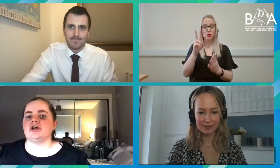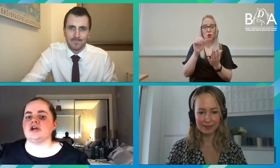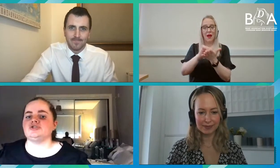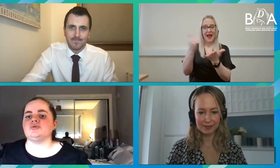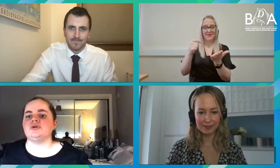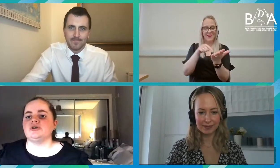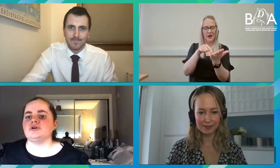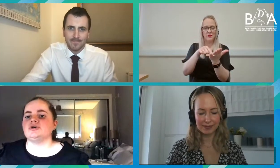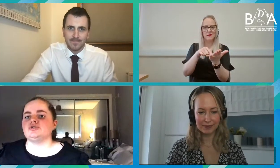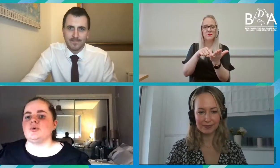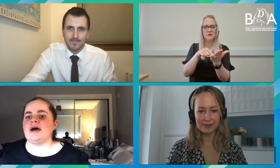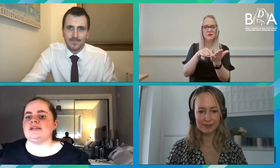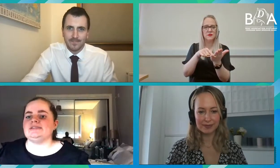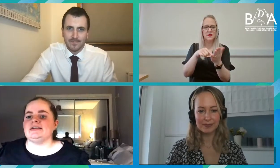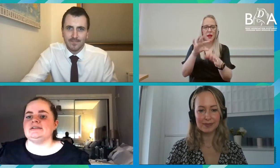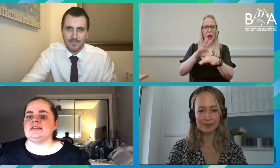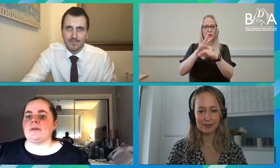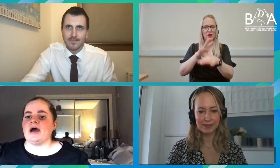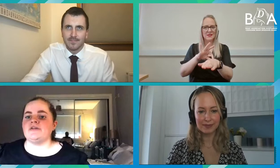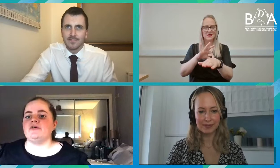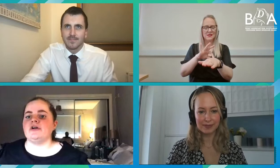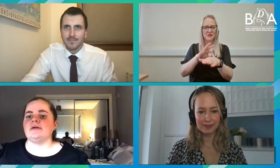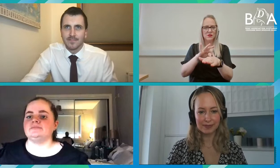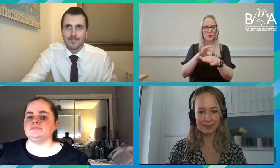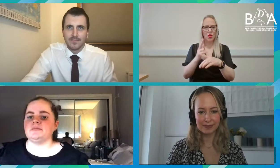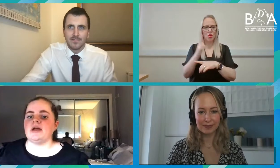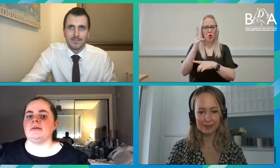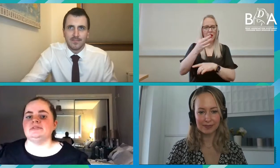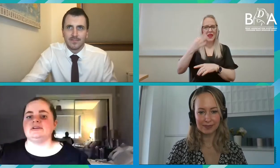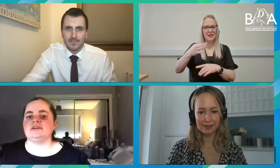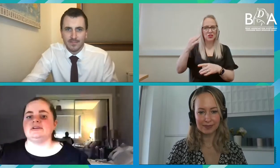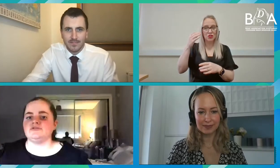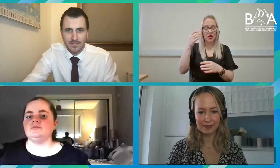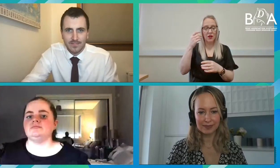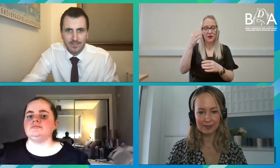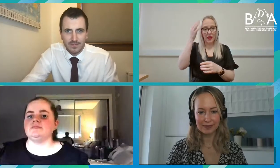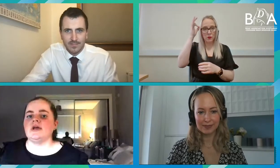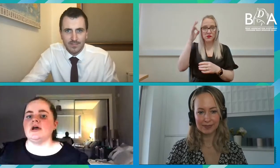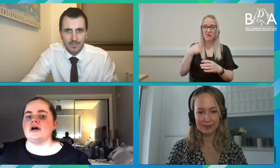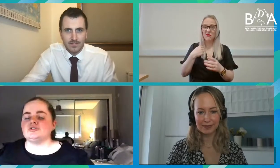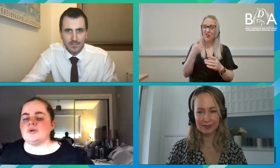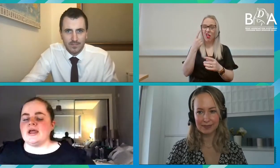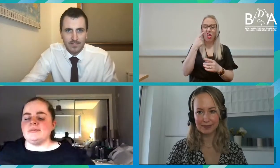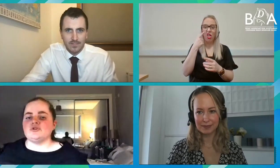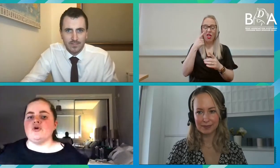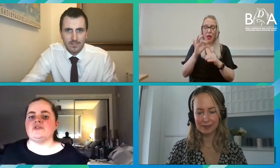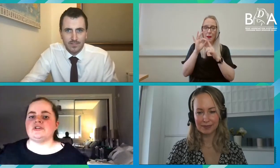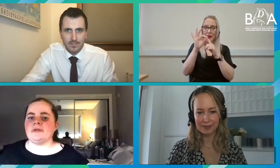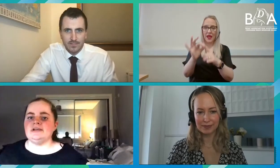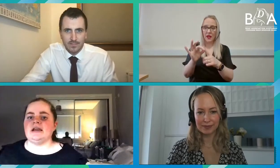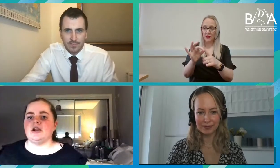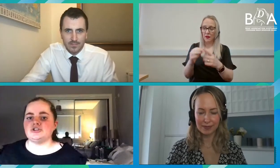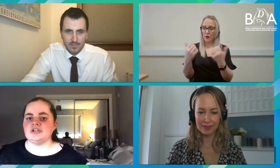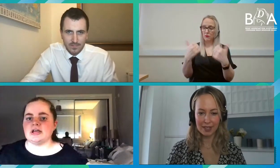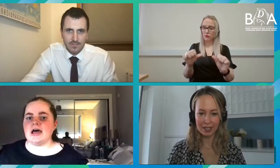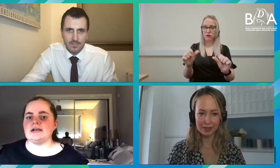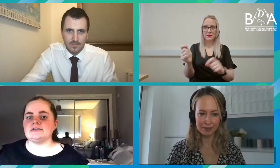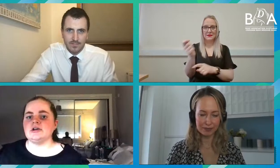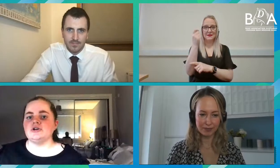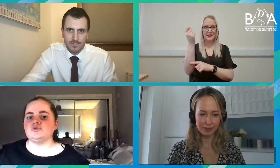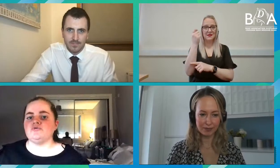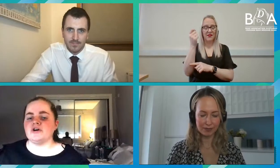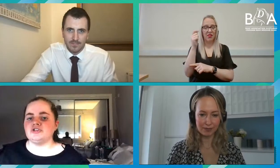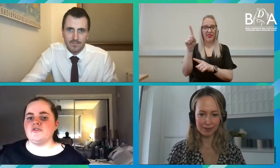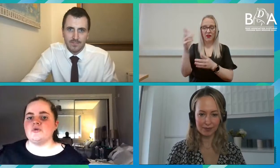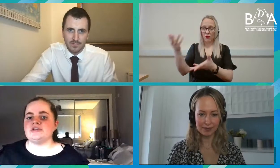North Lanarkshire Council. So I decided to apply for it and I was successful. So then I was offered a place in a nursery